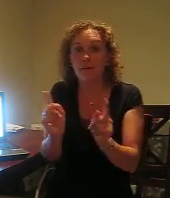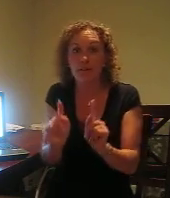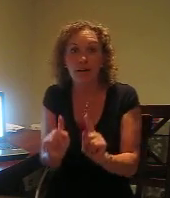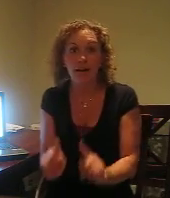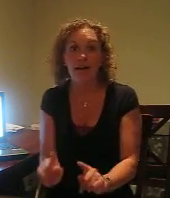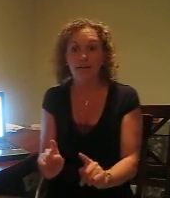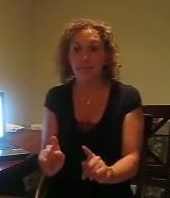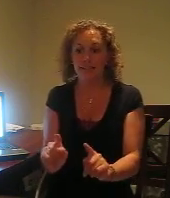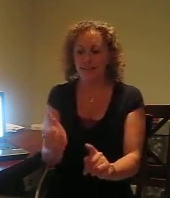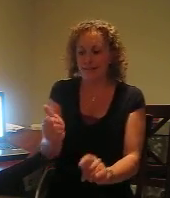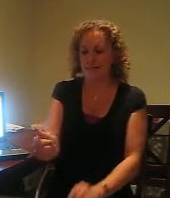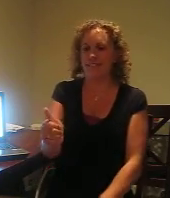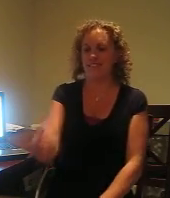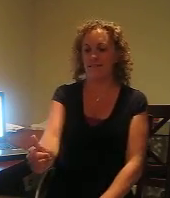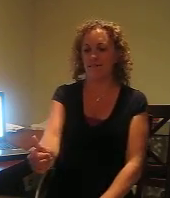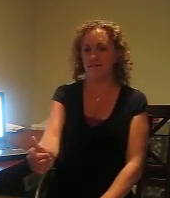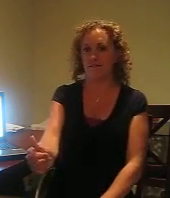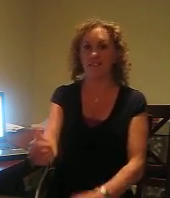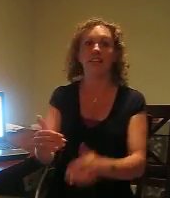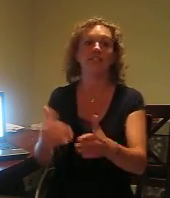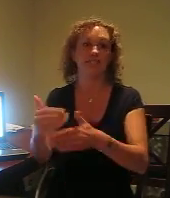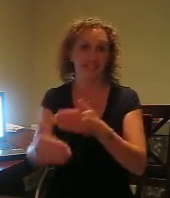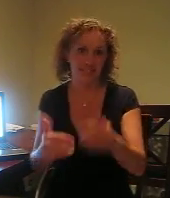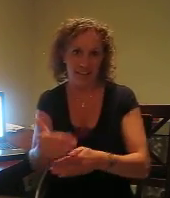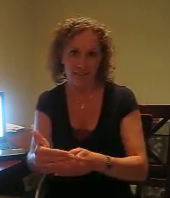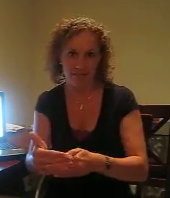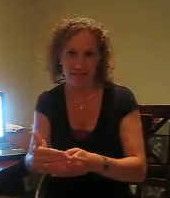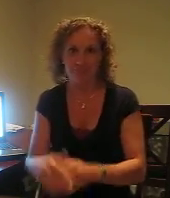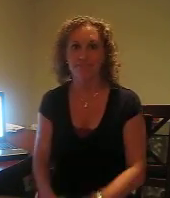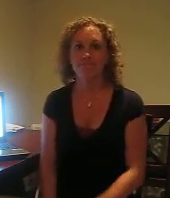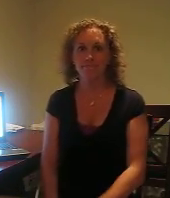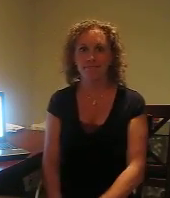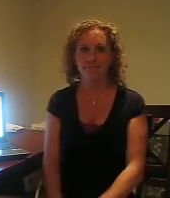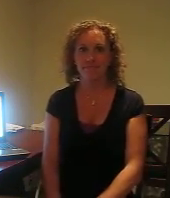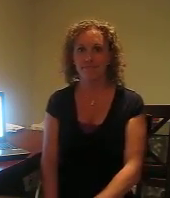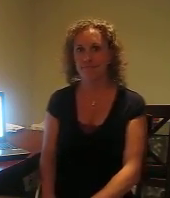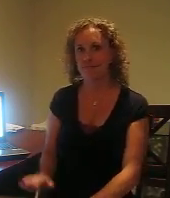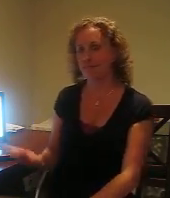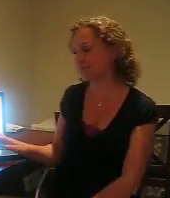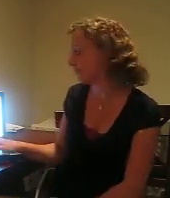self-sustaining. Okay, here is a close-up of our fire. As you can see,